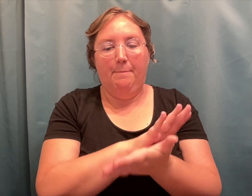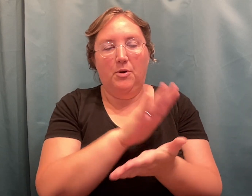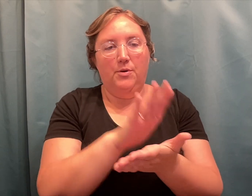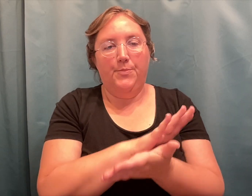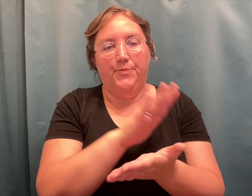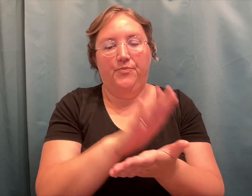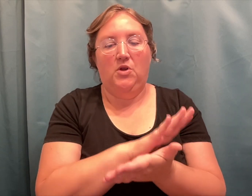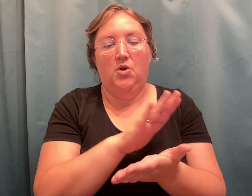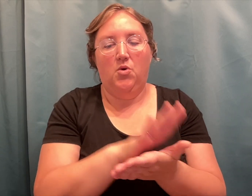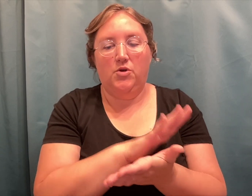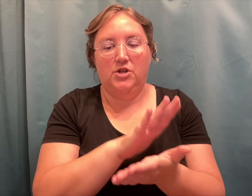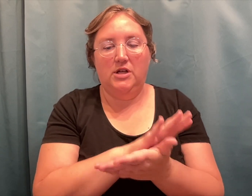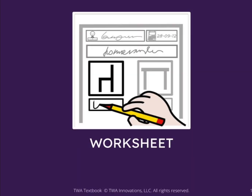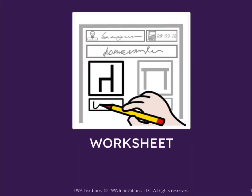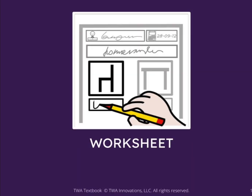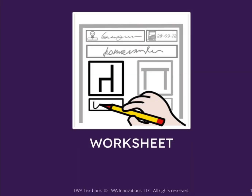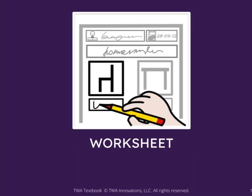Paper or sheet.